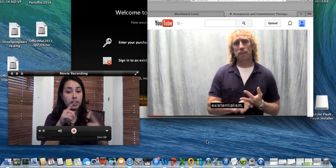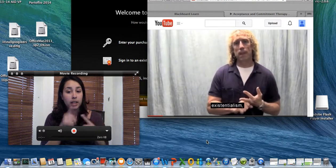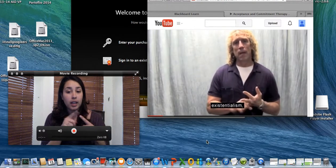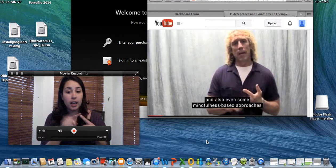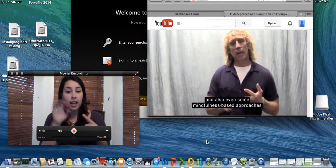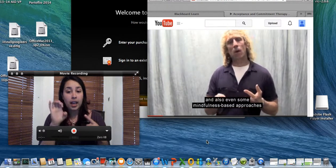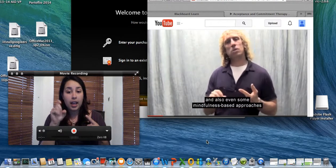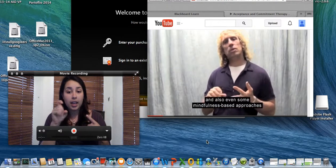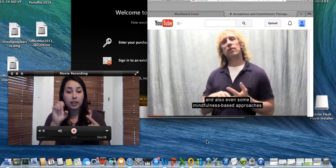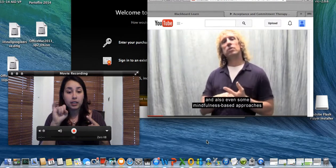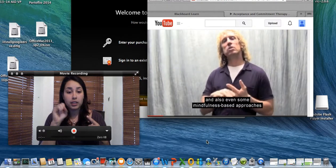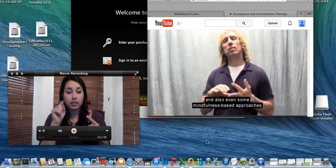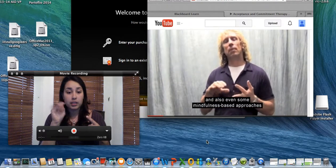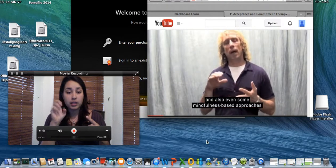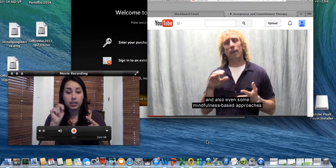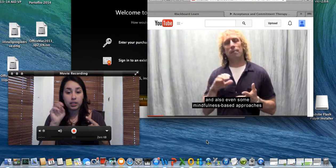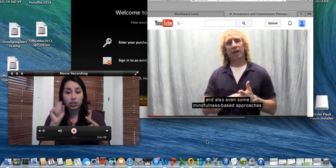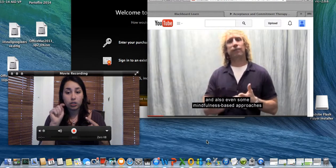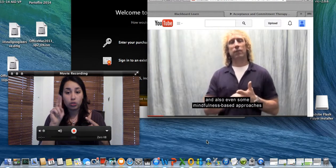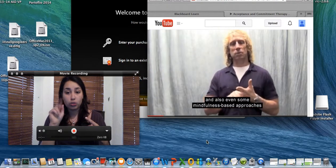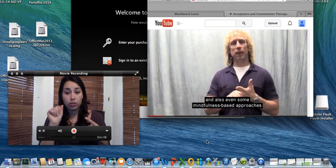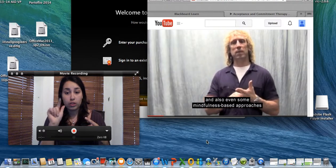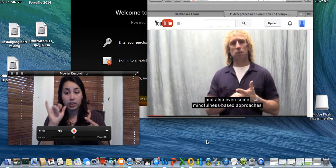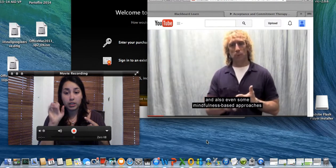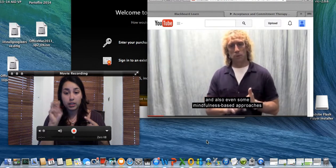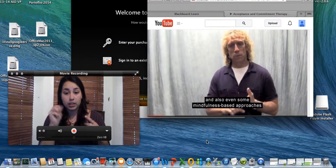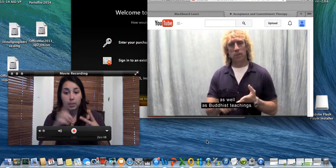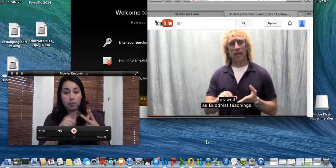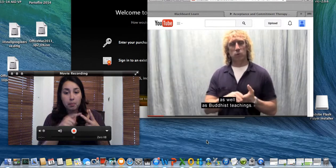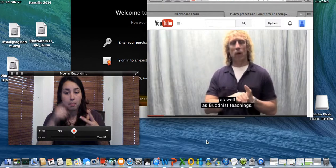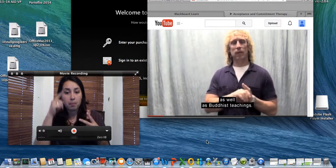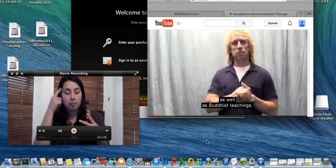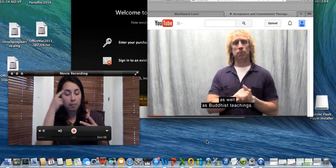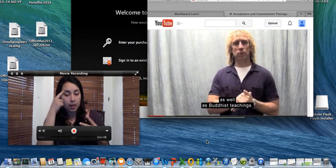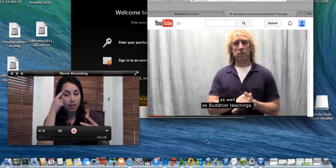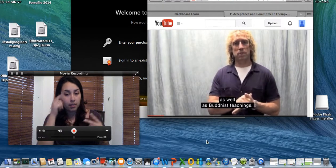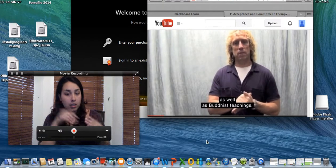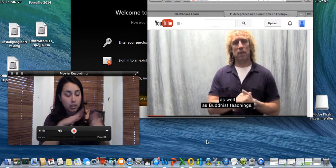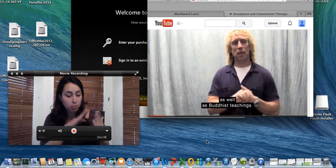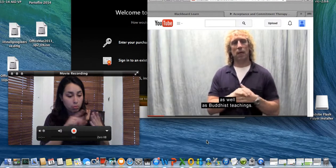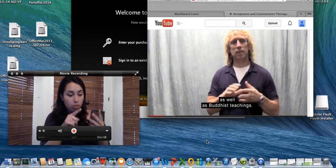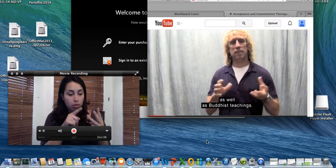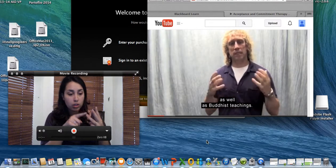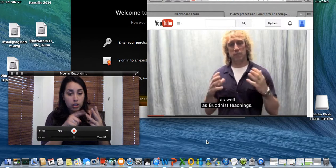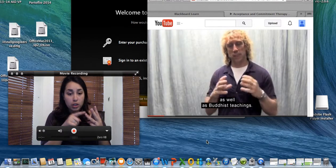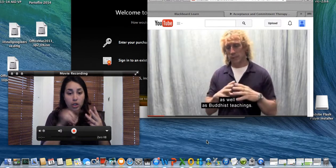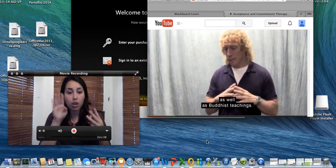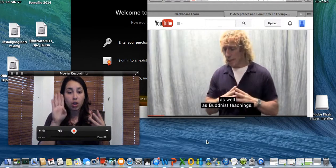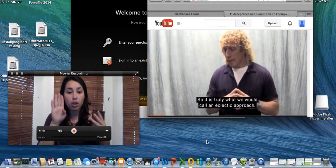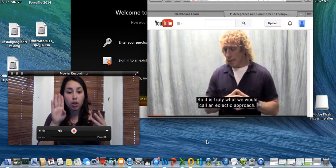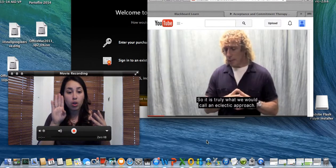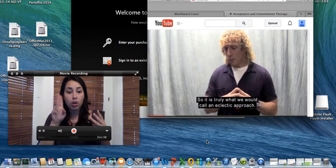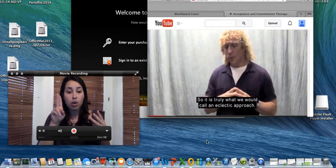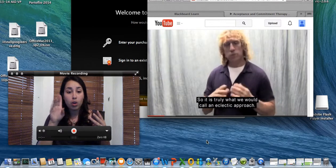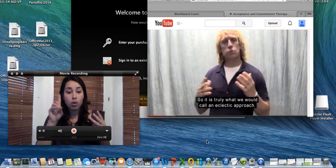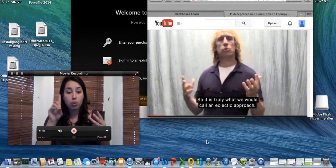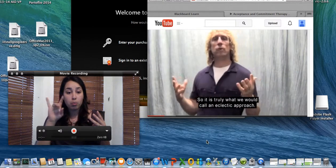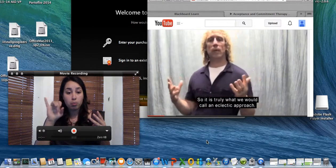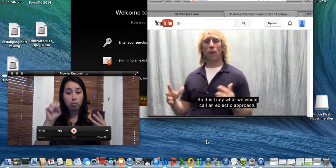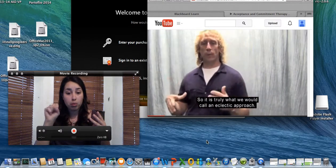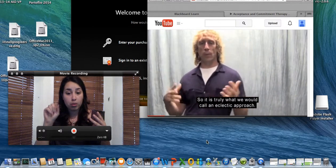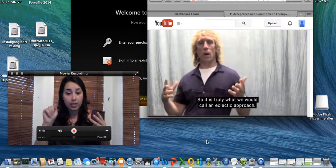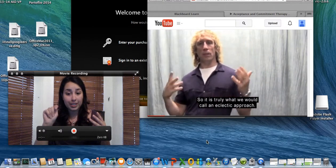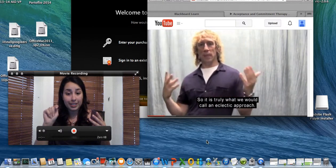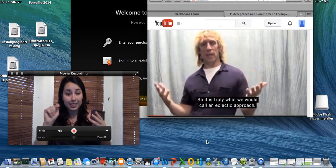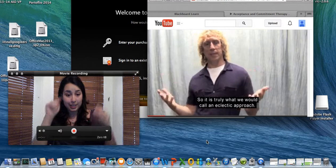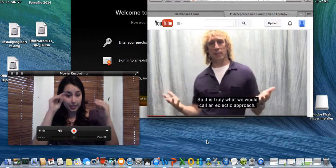existentialism, and also even some mindfulness-based approaches as well as Buddhist teachings. So it is truly